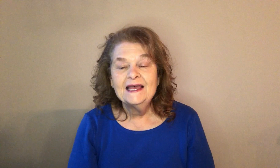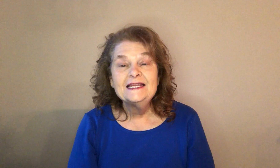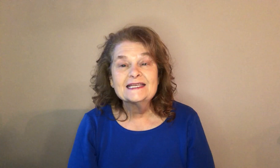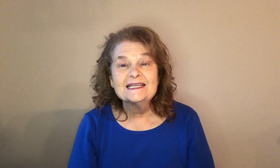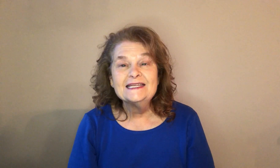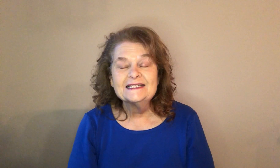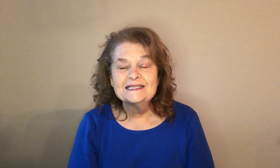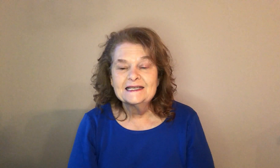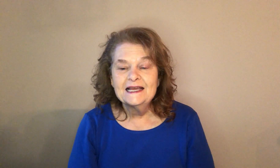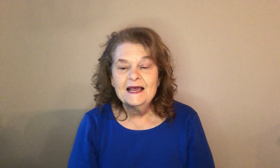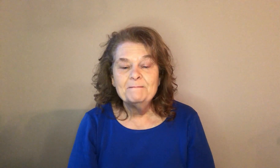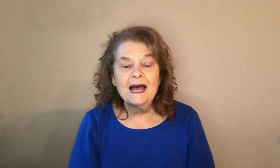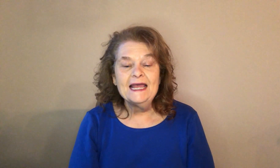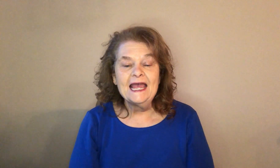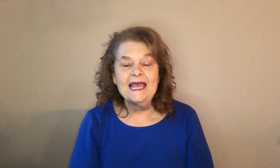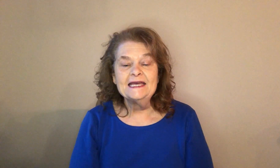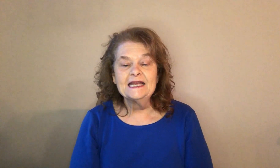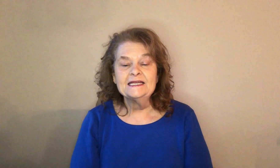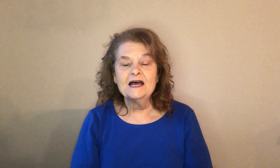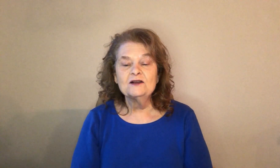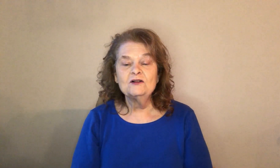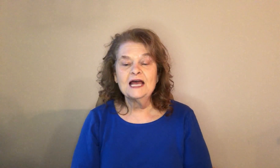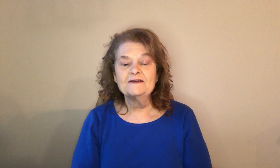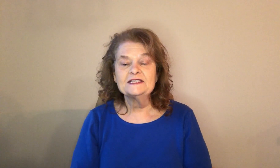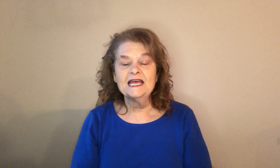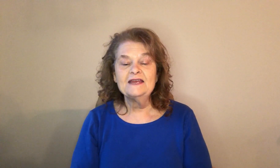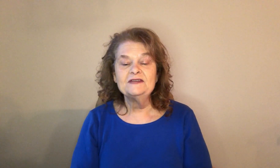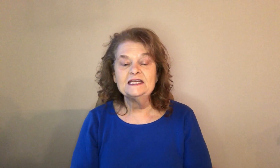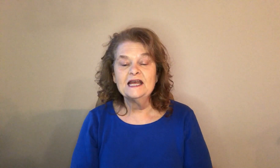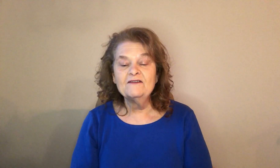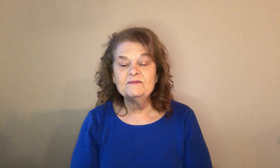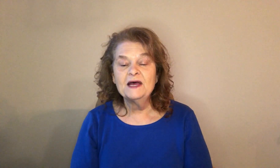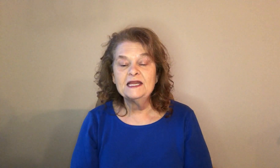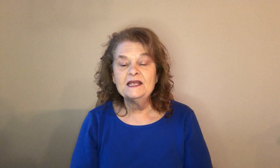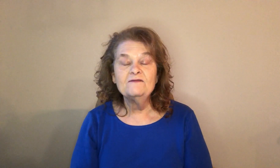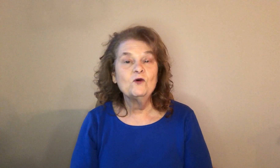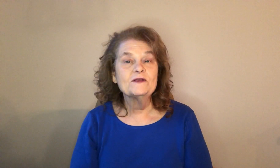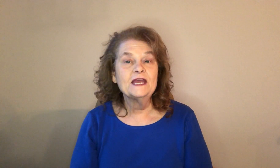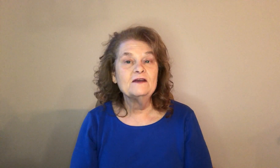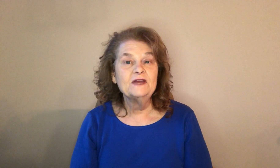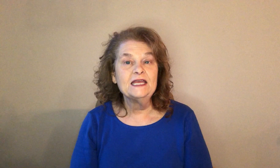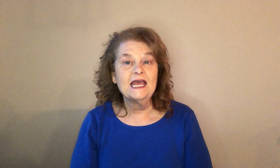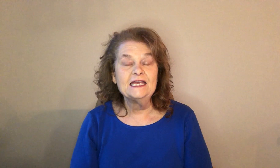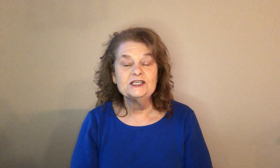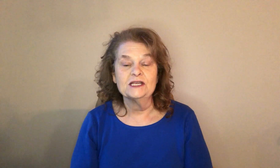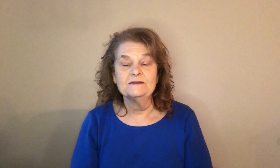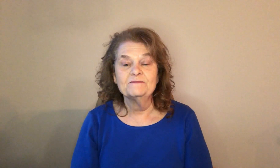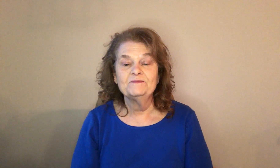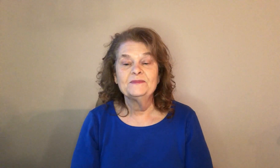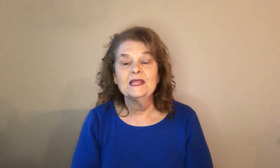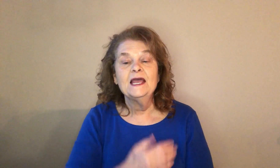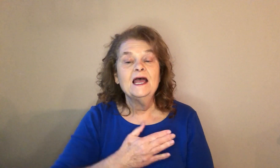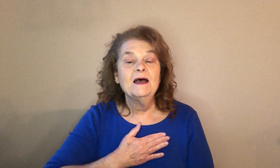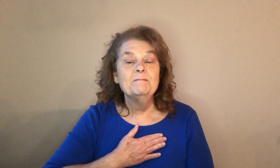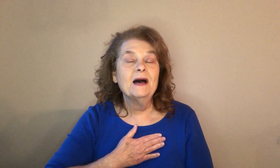Next sentence. My aunt and uncle have saved enough money for their vacation.